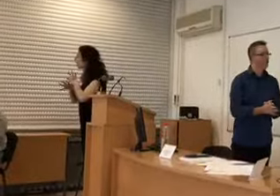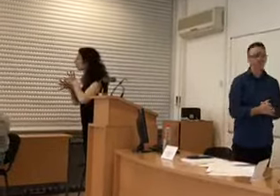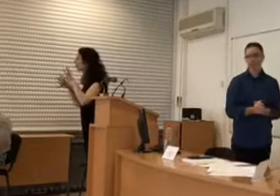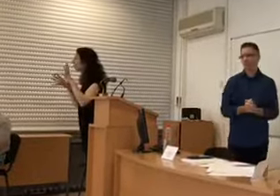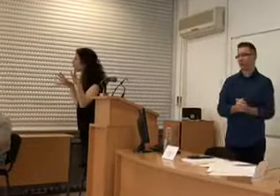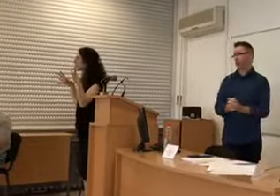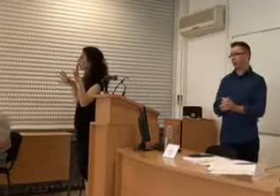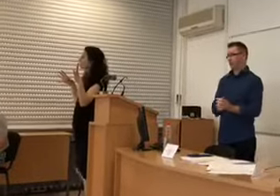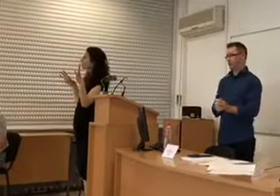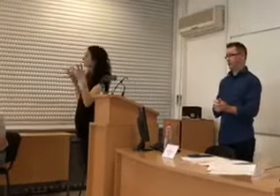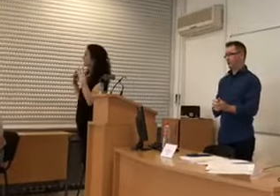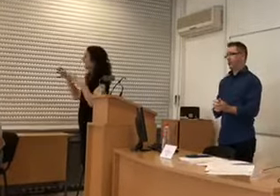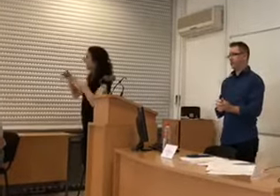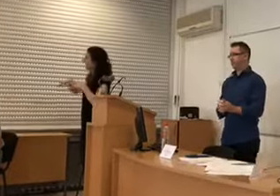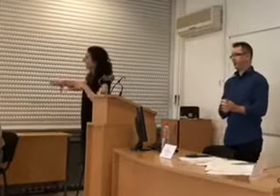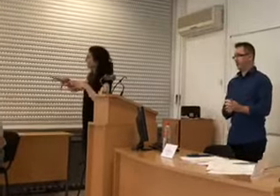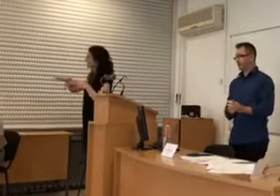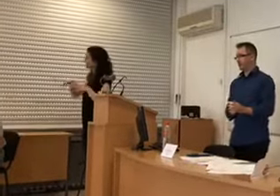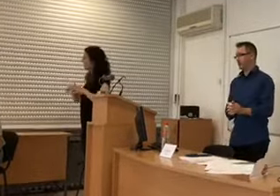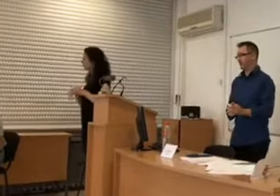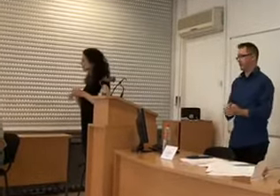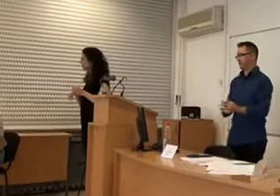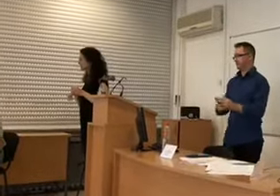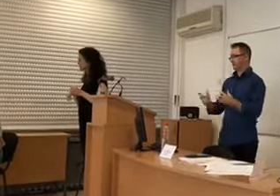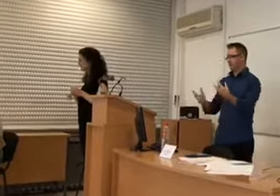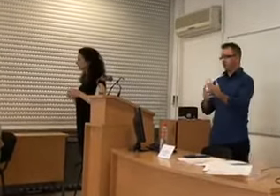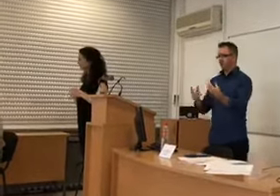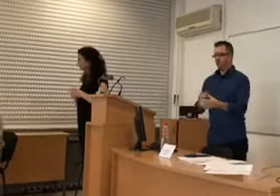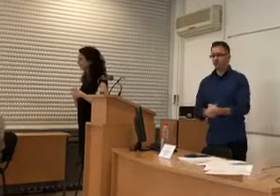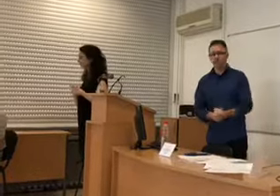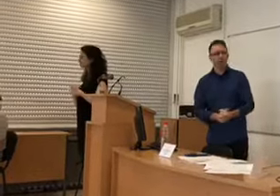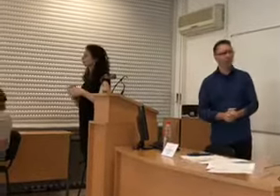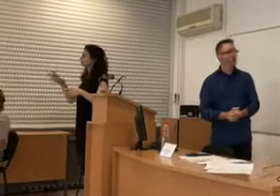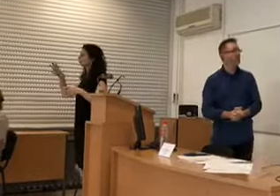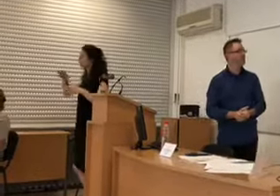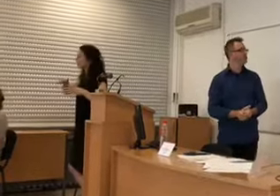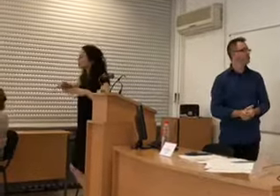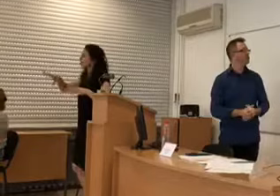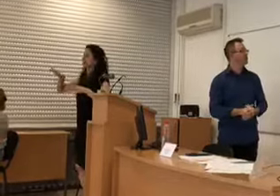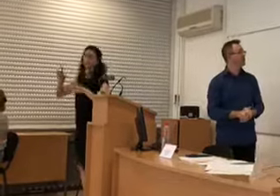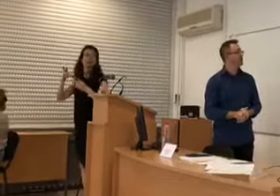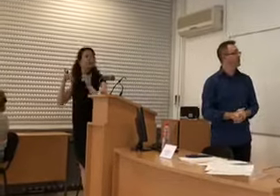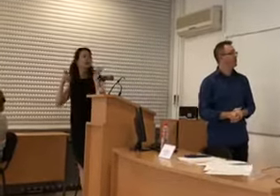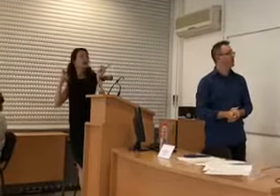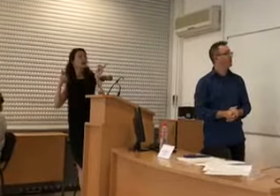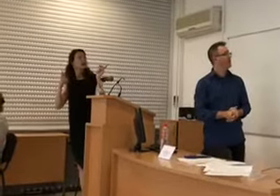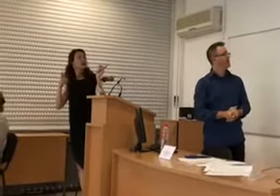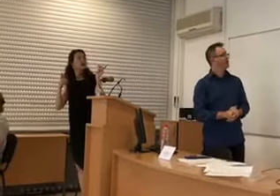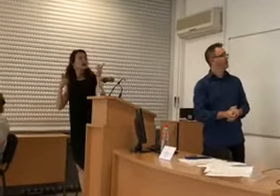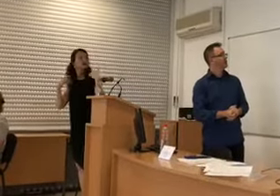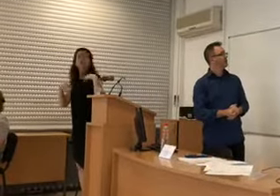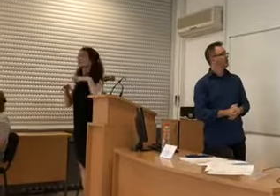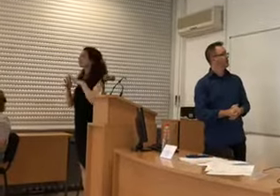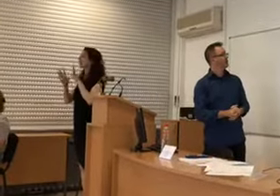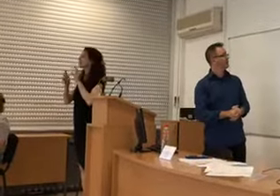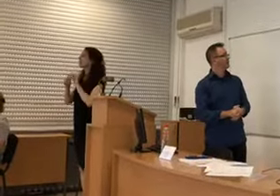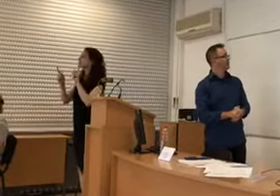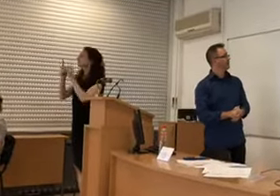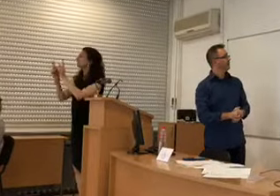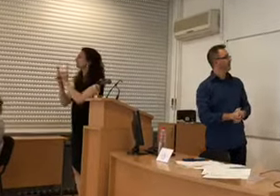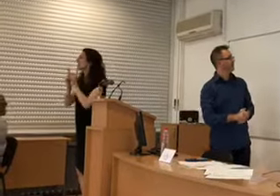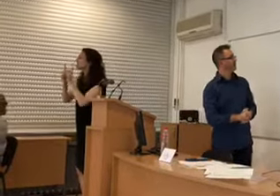dating and hookup culture. After the internet, the hookup culture is something completely